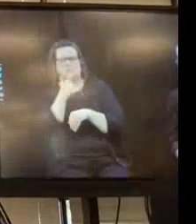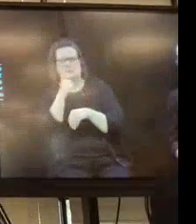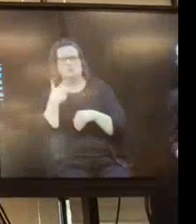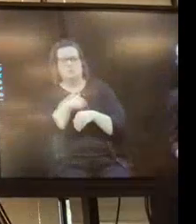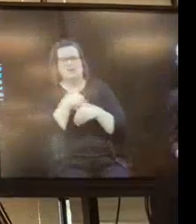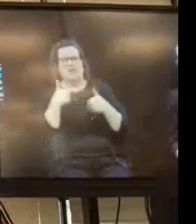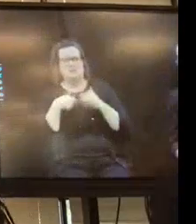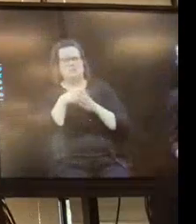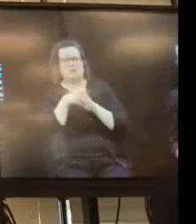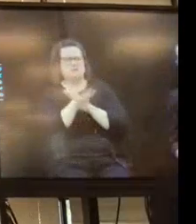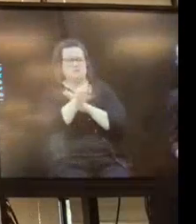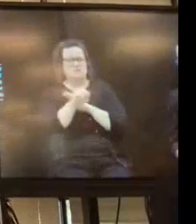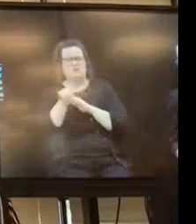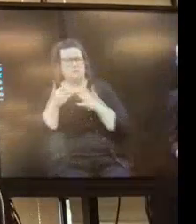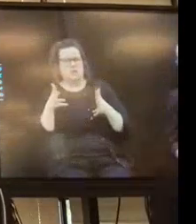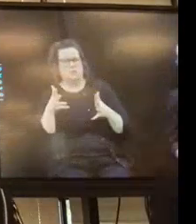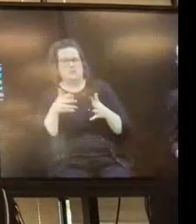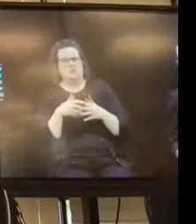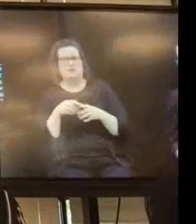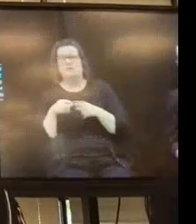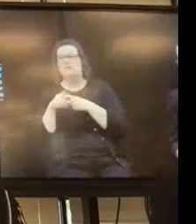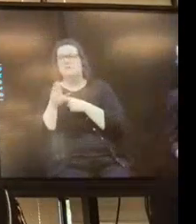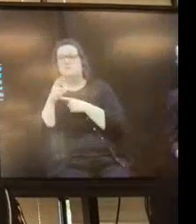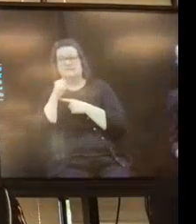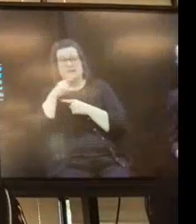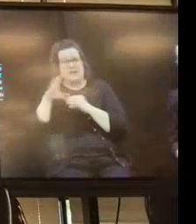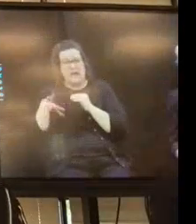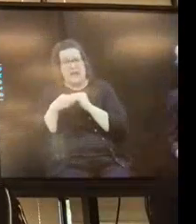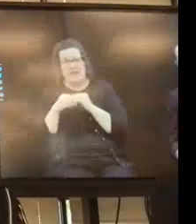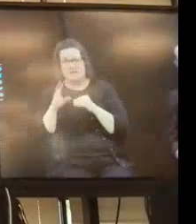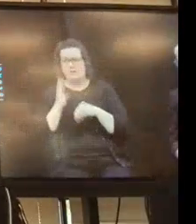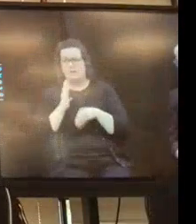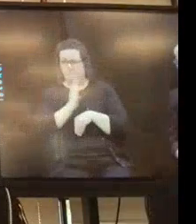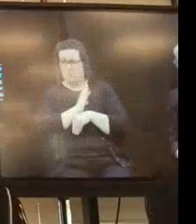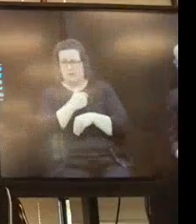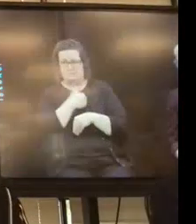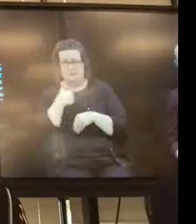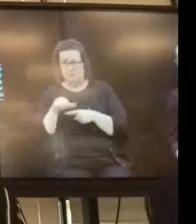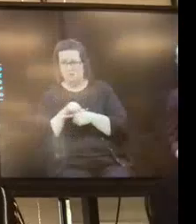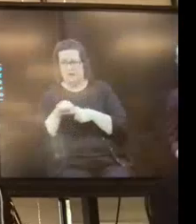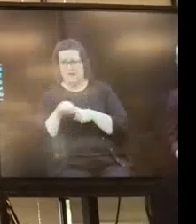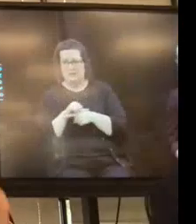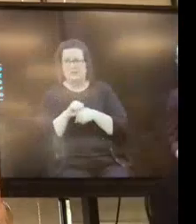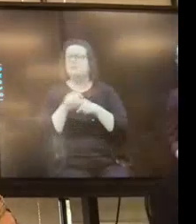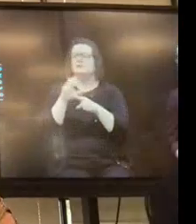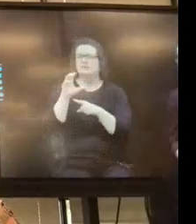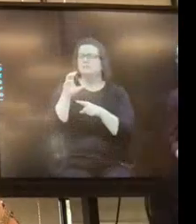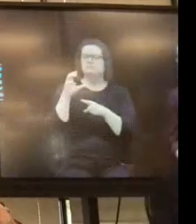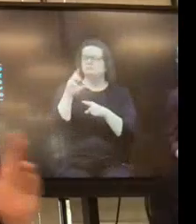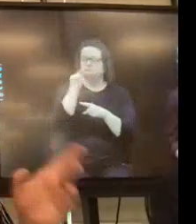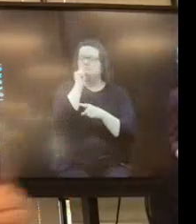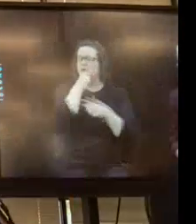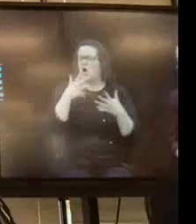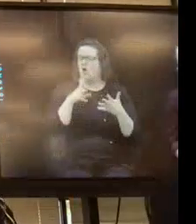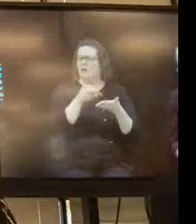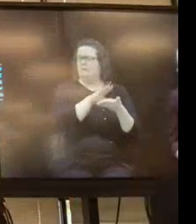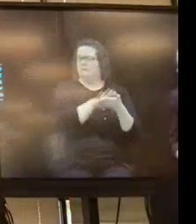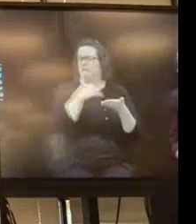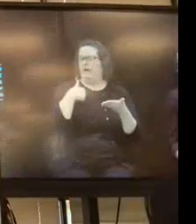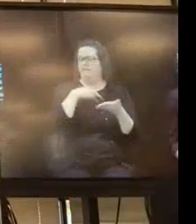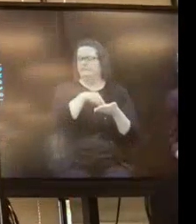okay, we'll do And that. then did you need that board member training? Is that on the agenda? Okay. It came in, but I'm getting ready to go to that